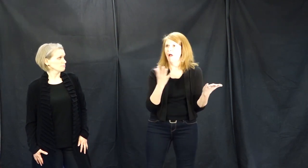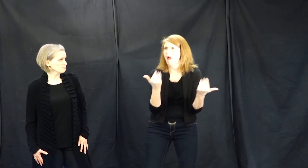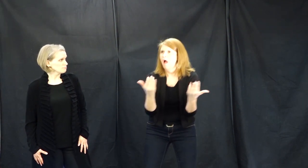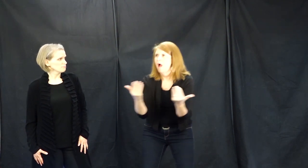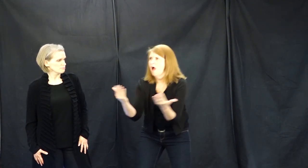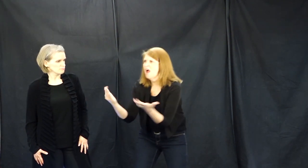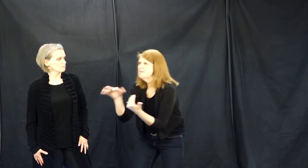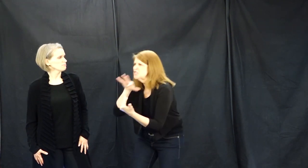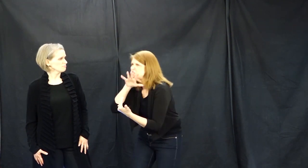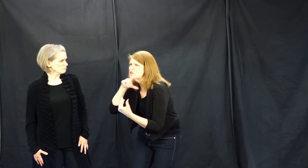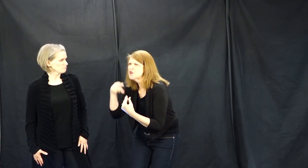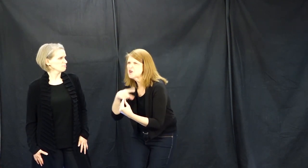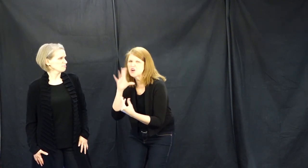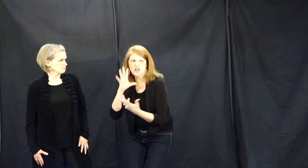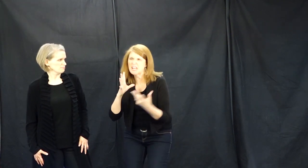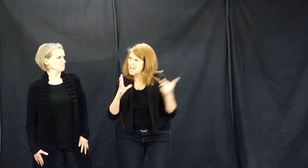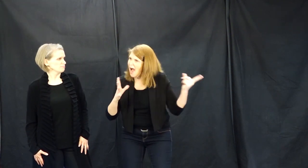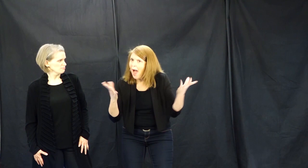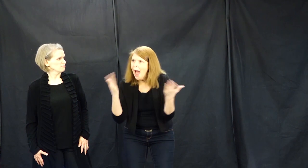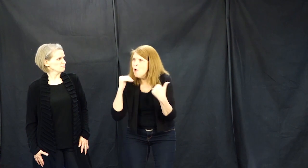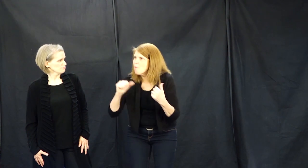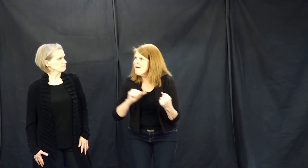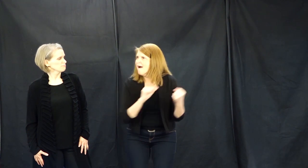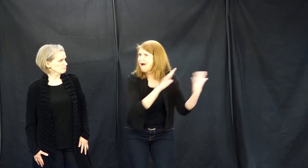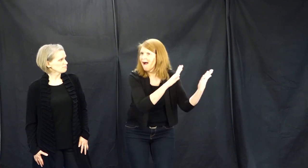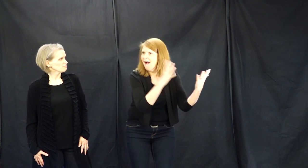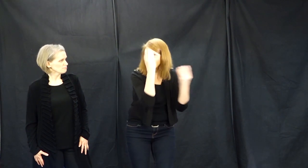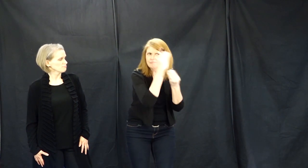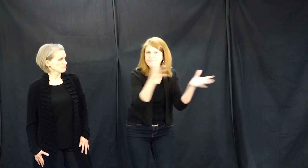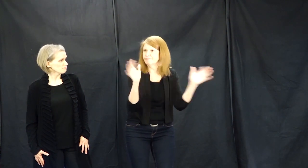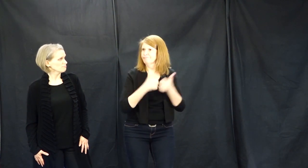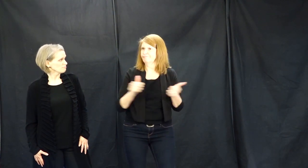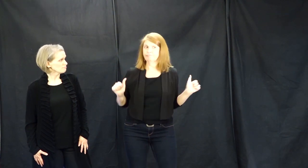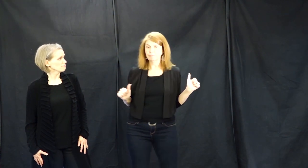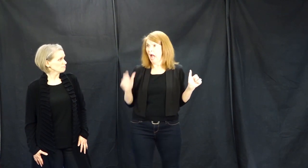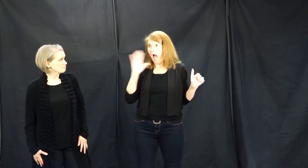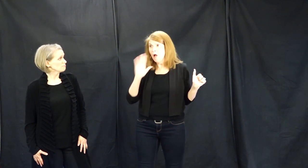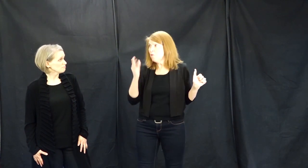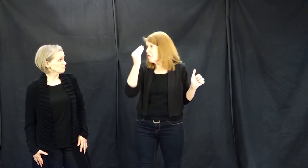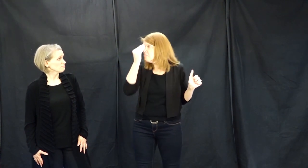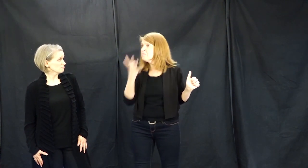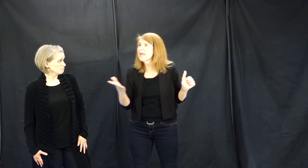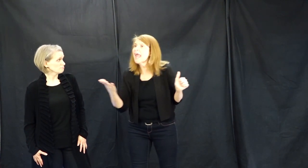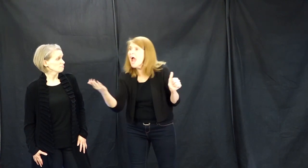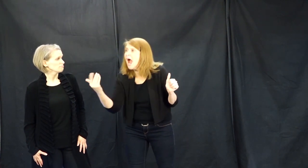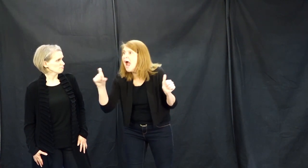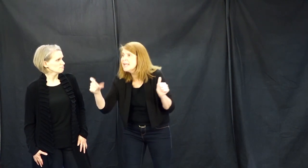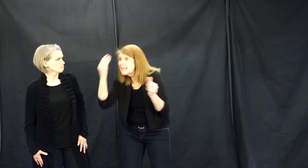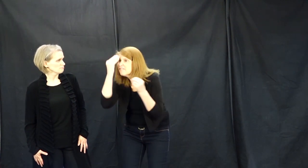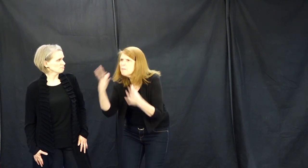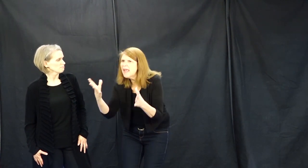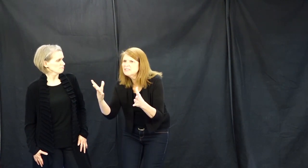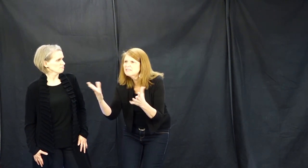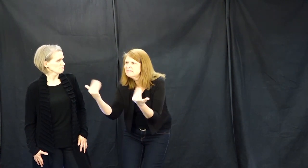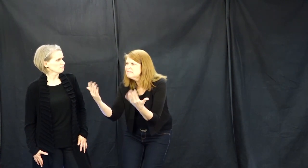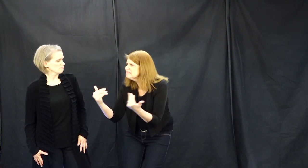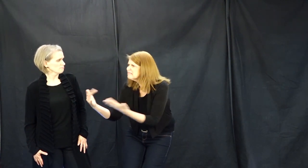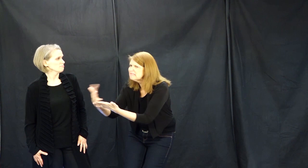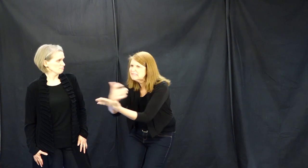dirt on his vacuous mask so we can at last unmask him. I'll pull the trigger on him. Someone load the gun and cock it. While we were all watching,